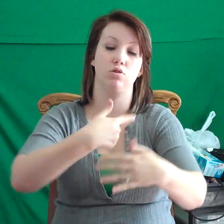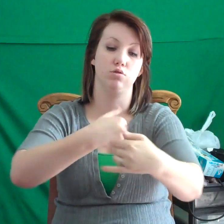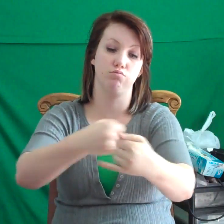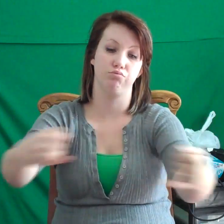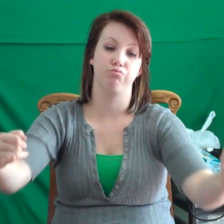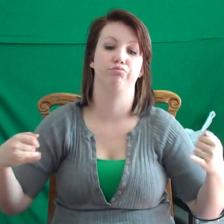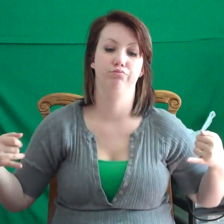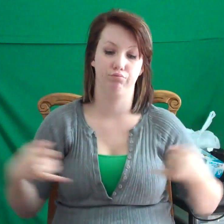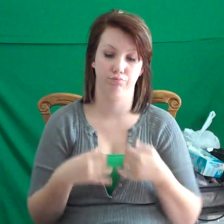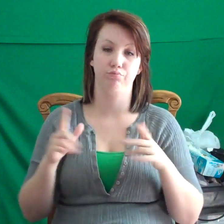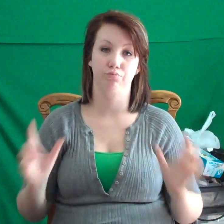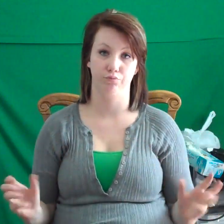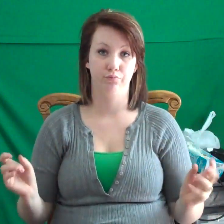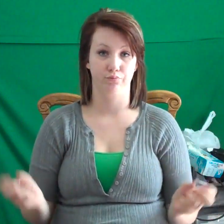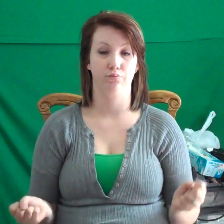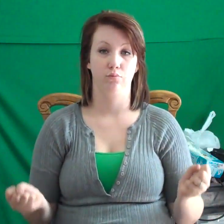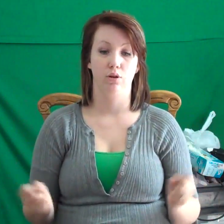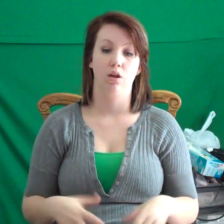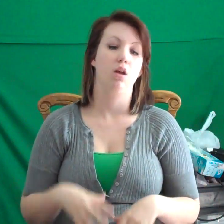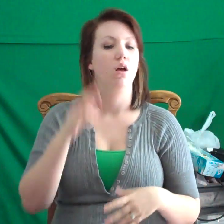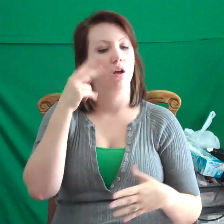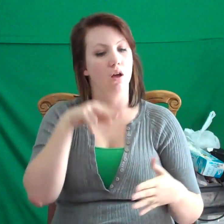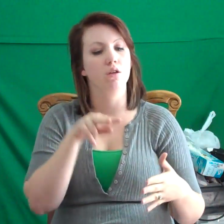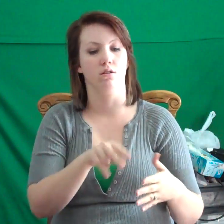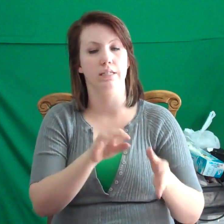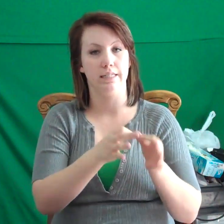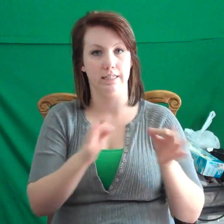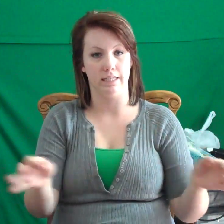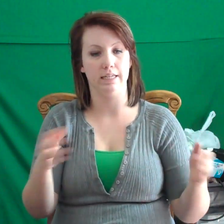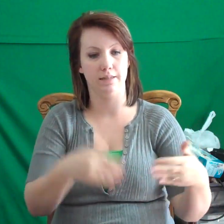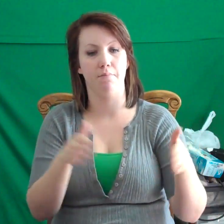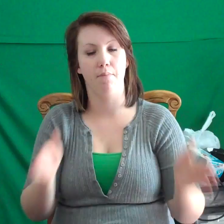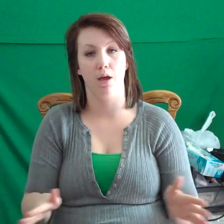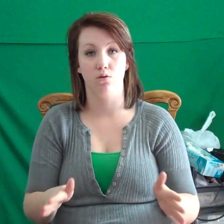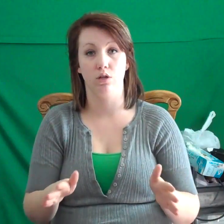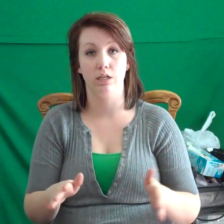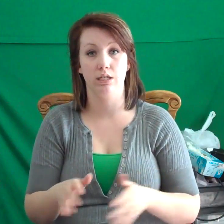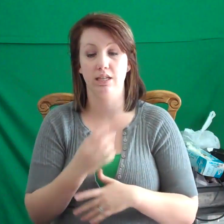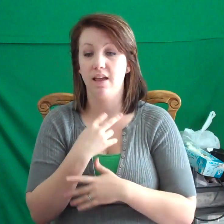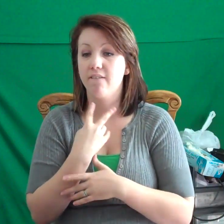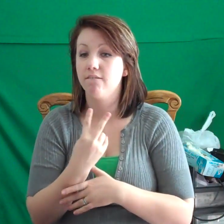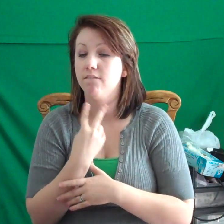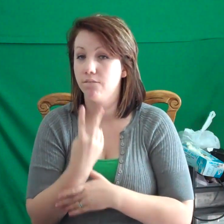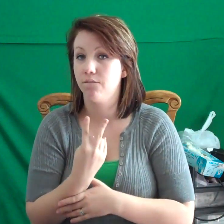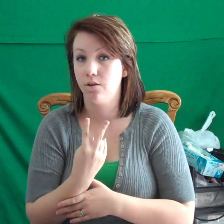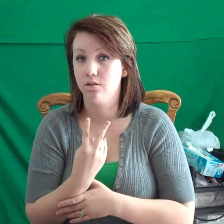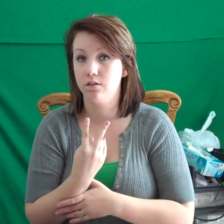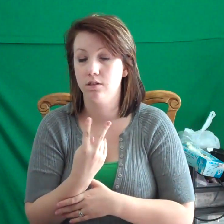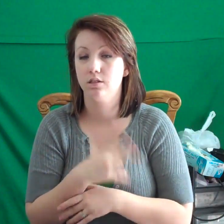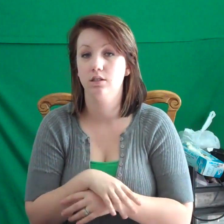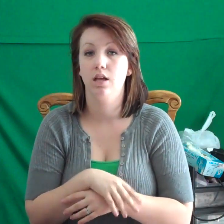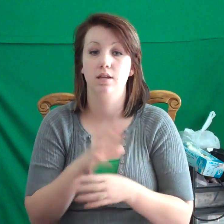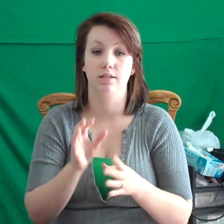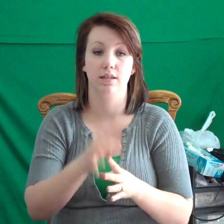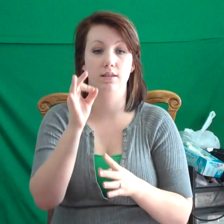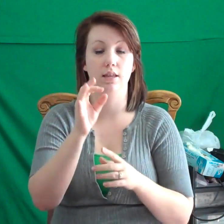recognizing sentence boundaries, inflection and intonation, selecting sign vocabulary